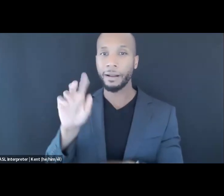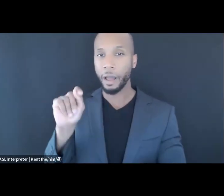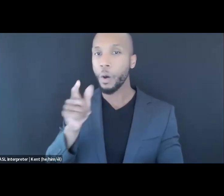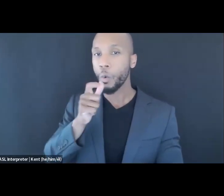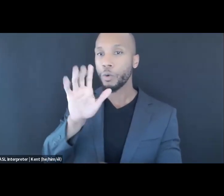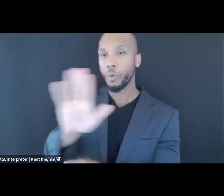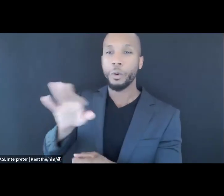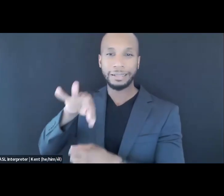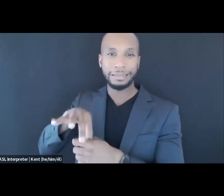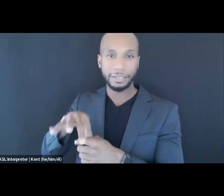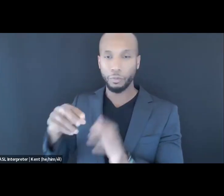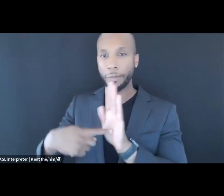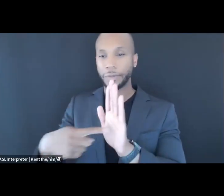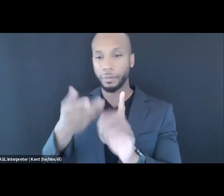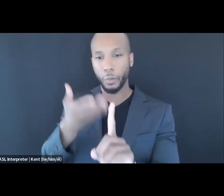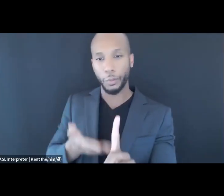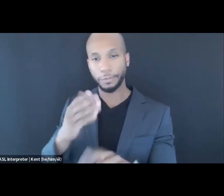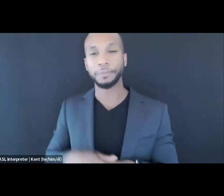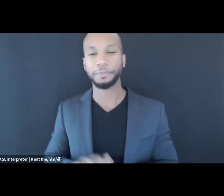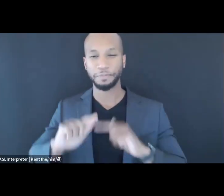elected representatives are. Lauren.